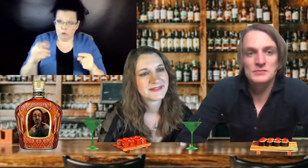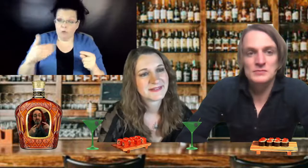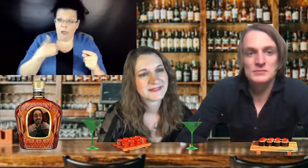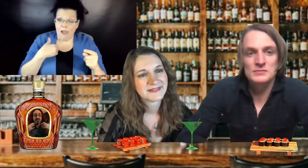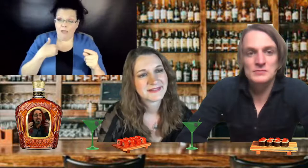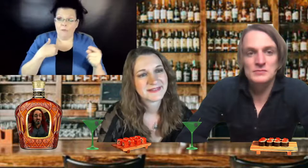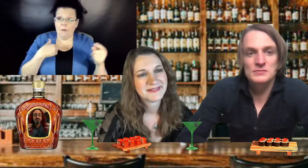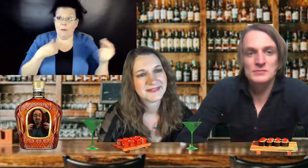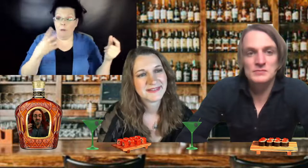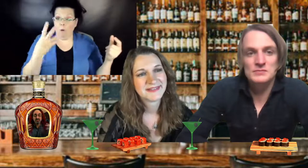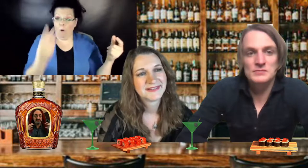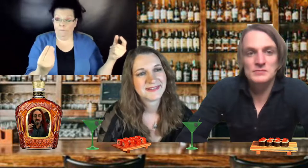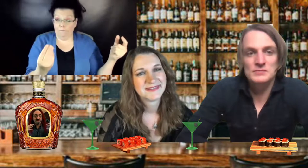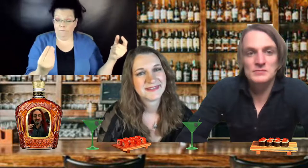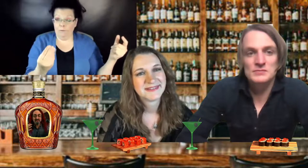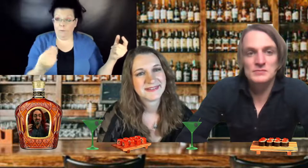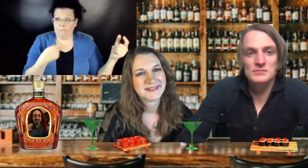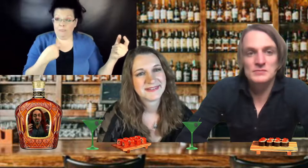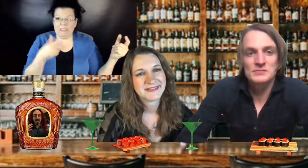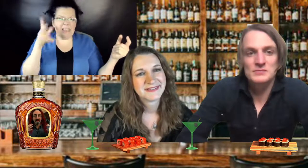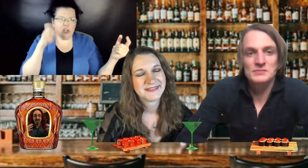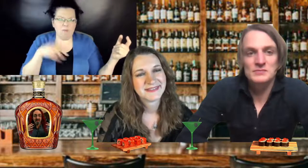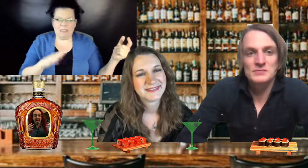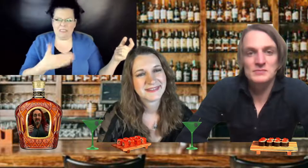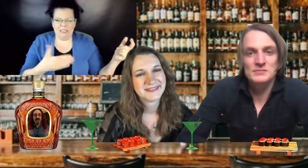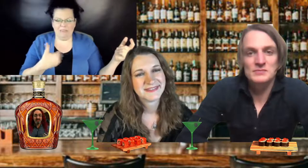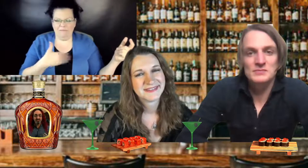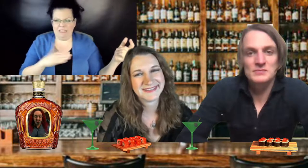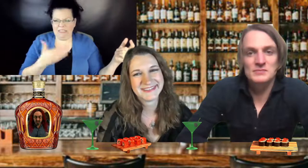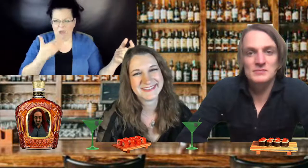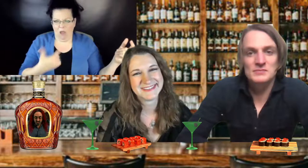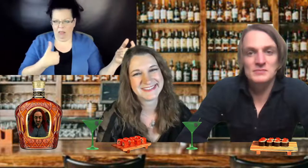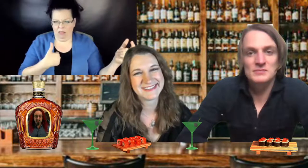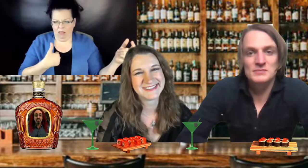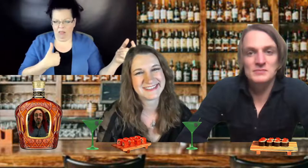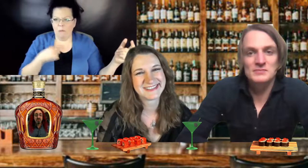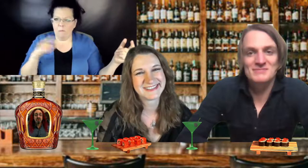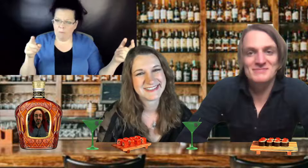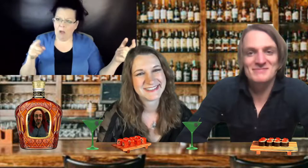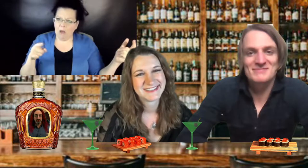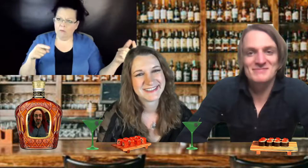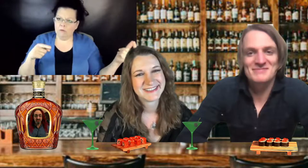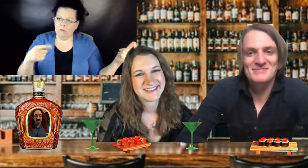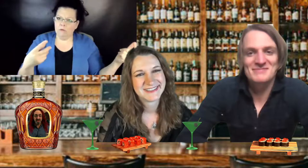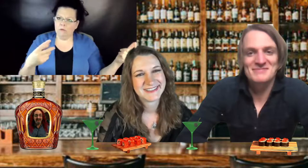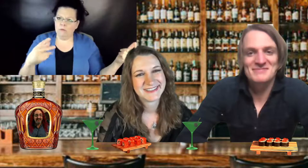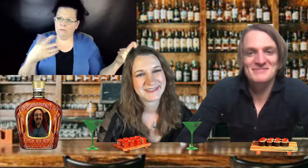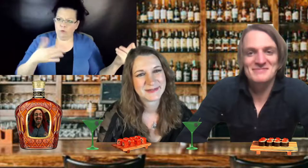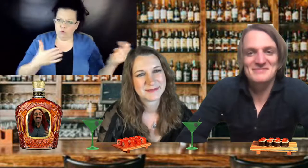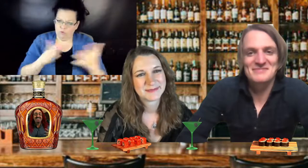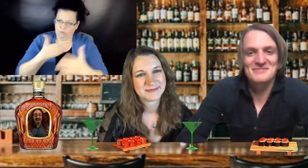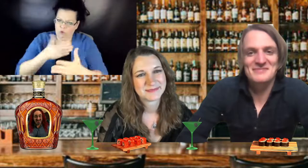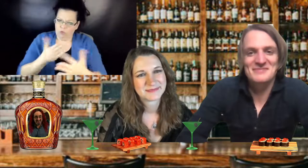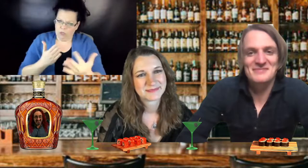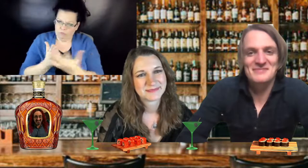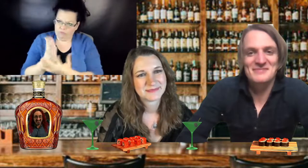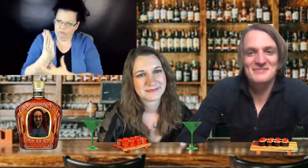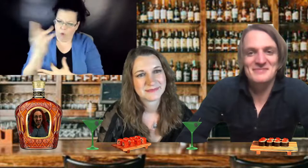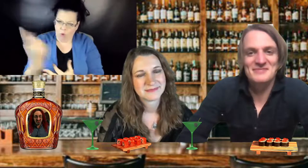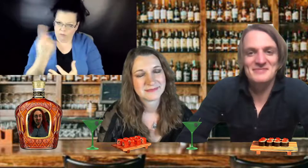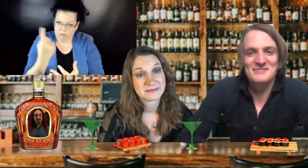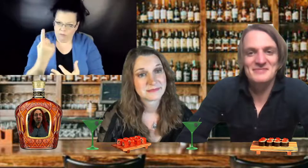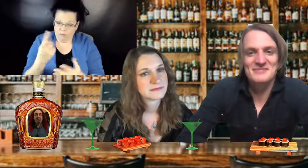microphone muted because I don't want people to hear me singing because I don't sing well, and have the music going through. And I had it the